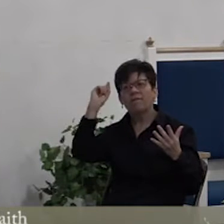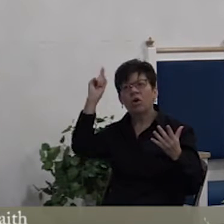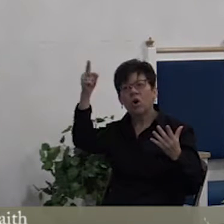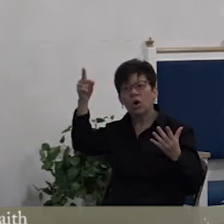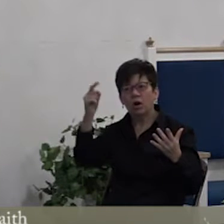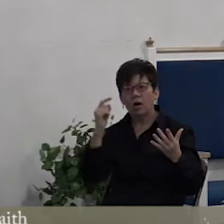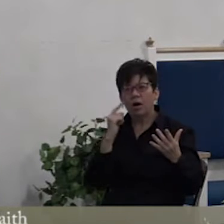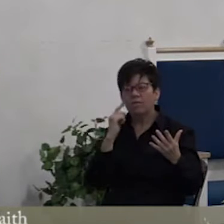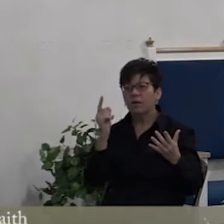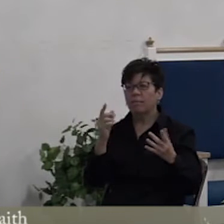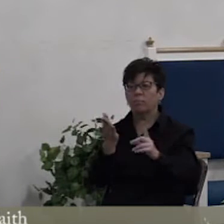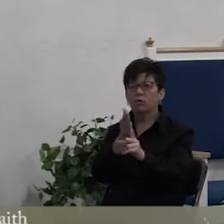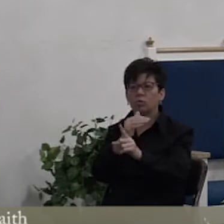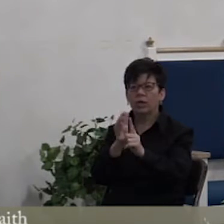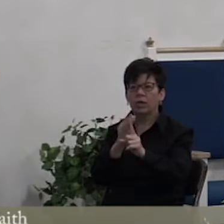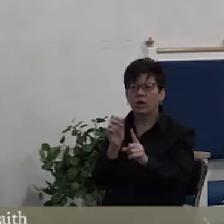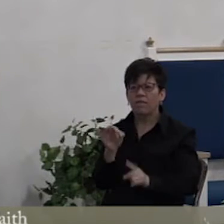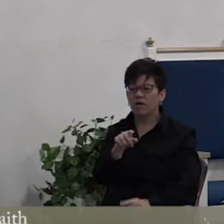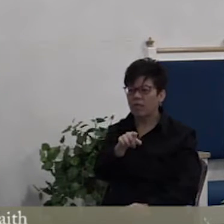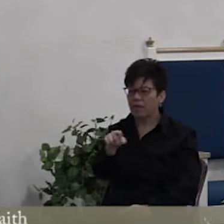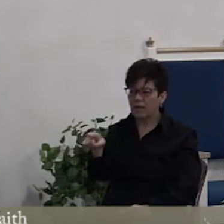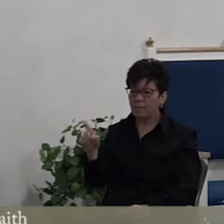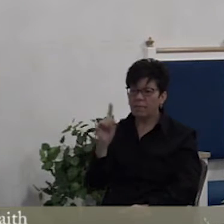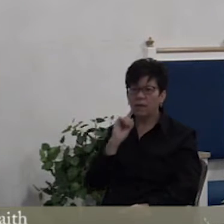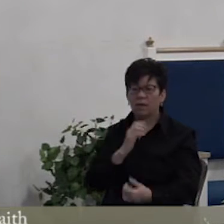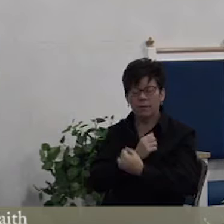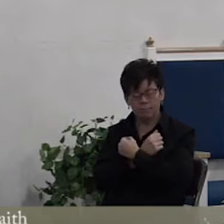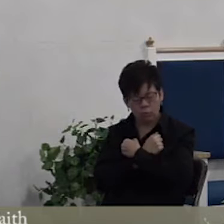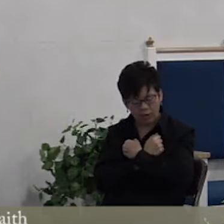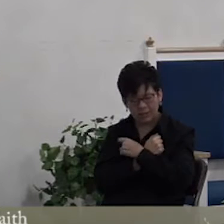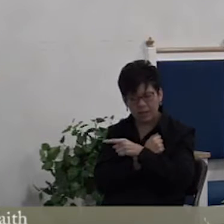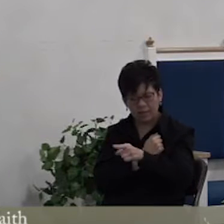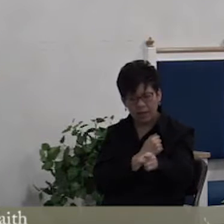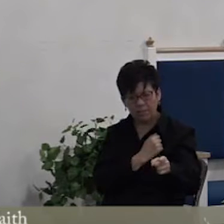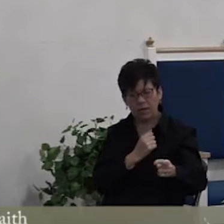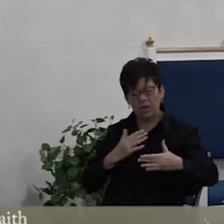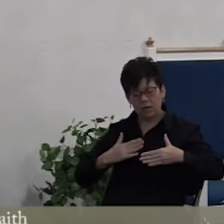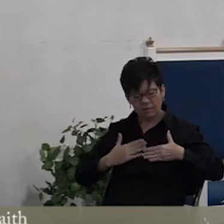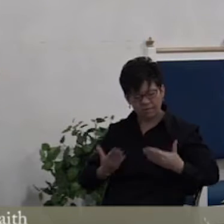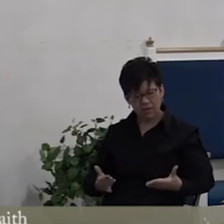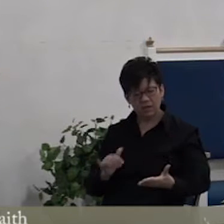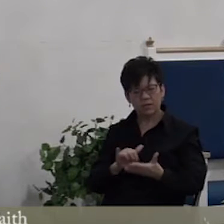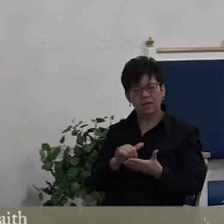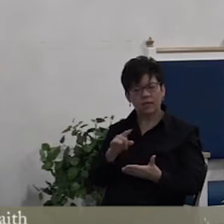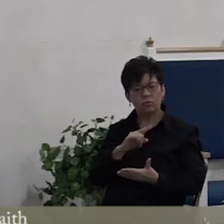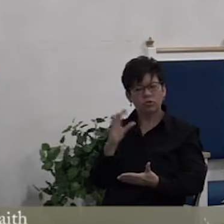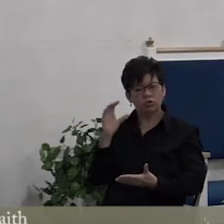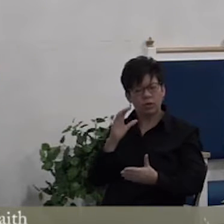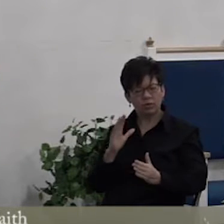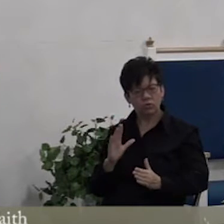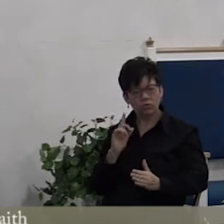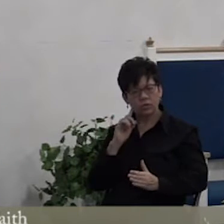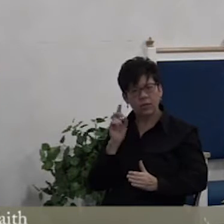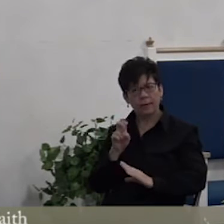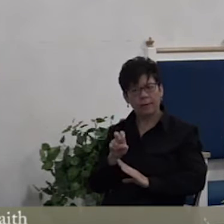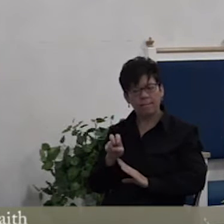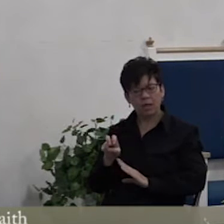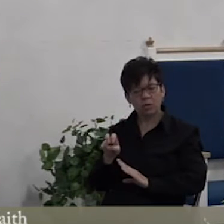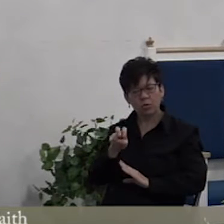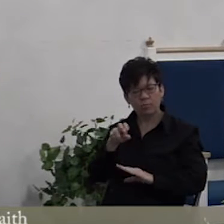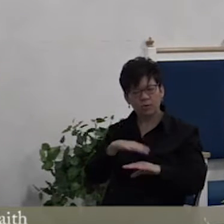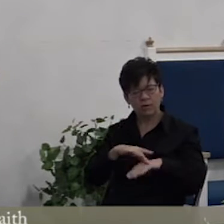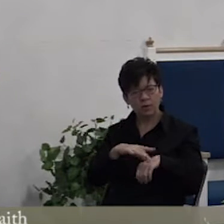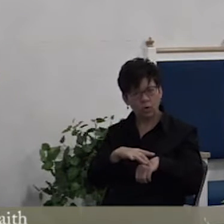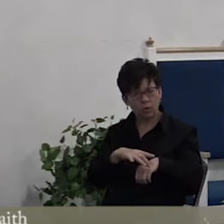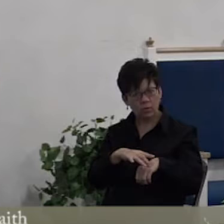and were persuaded of them, and embraced them, and confessed that they were strangers and pilgrims on the